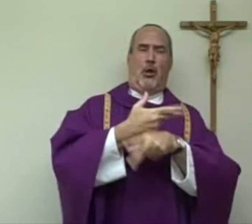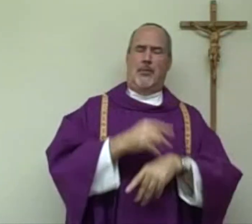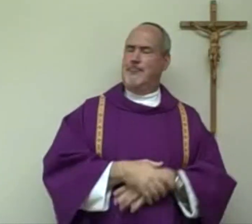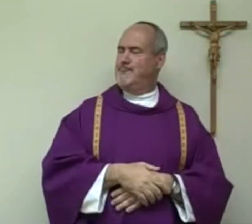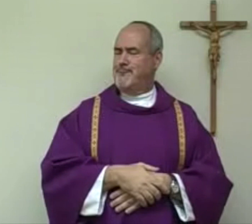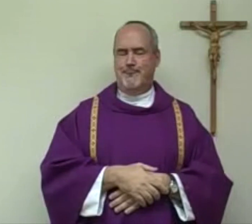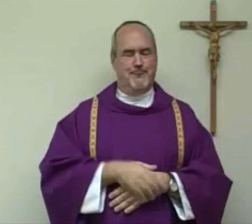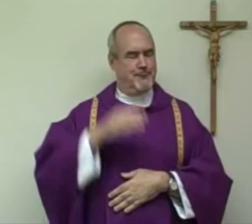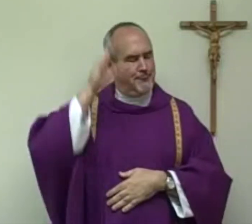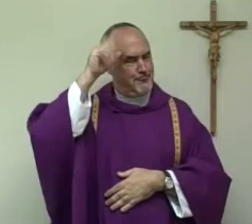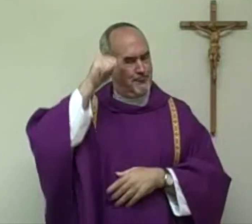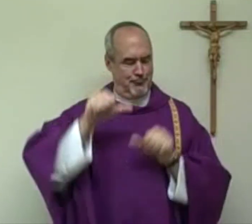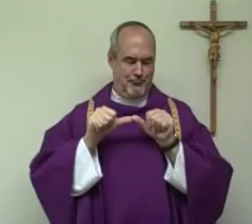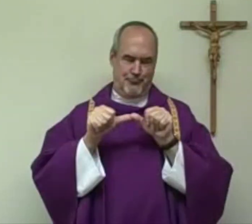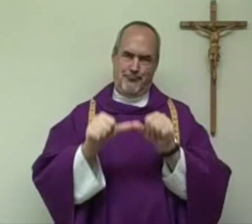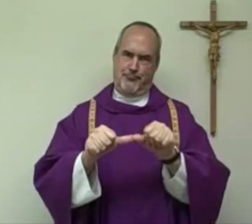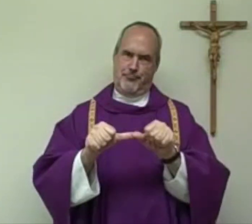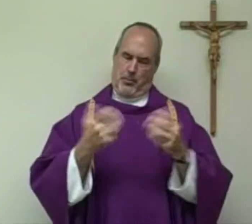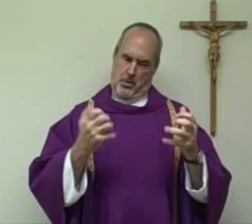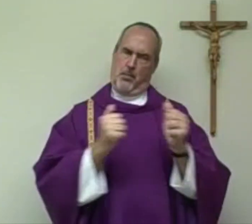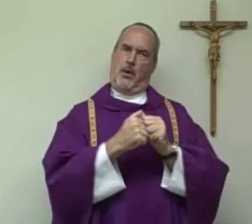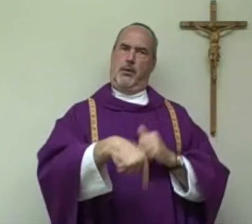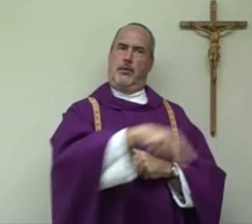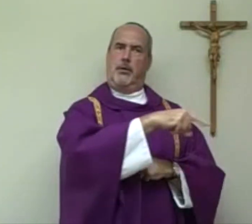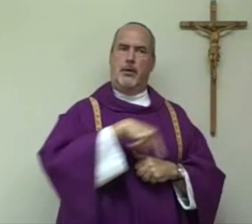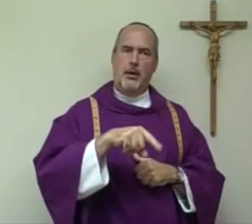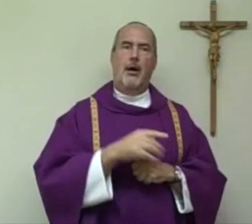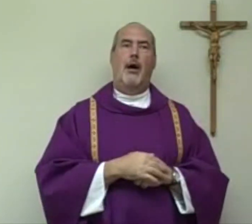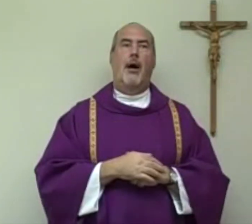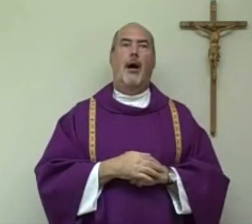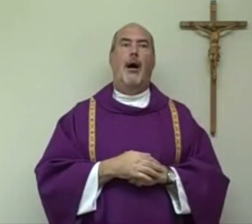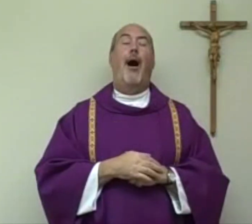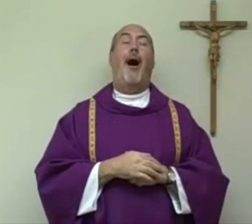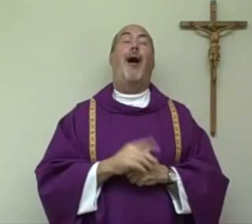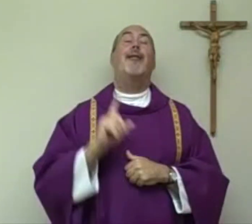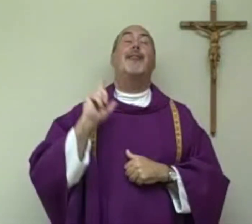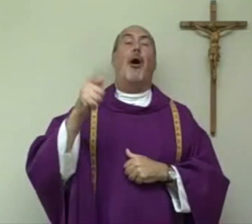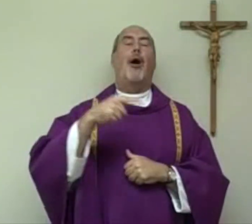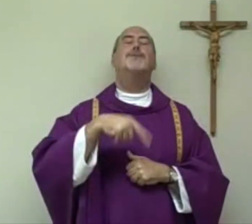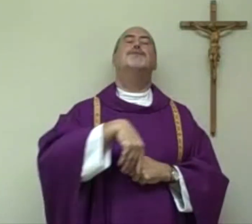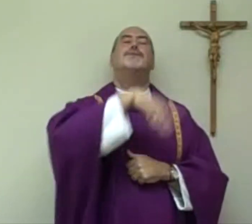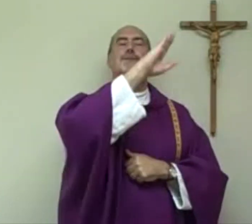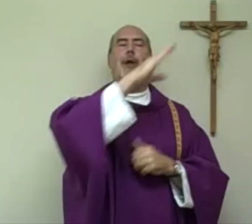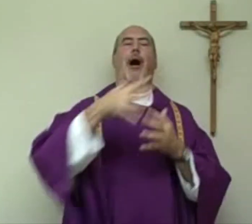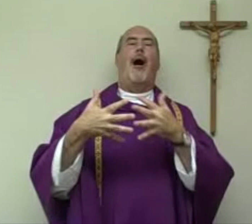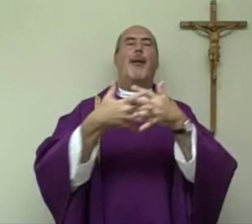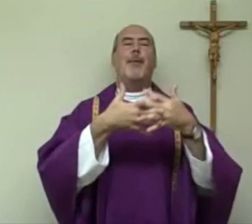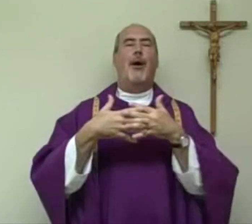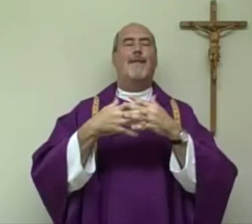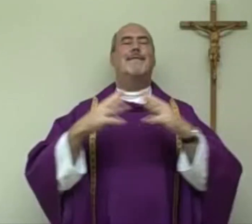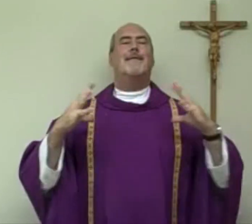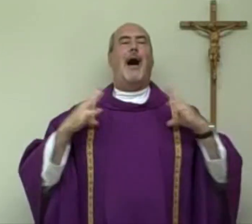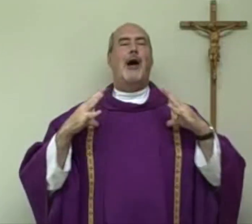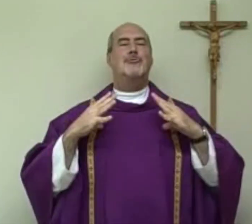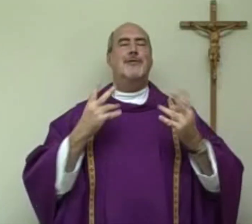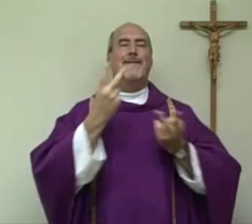People will keep warning him that he needed to leave Guatemala and get out of the country, but he didn't. He stayed and kept working with his